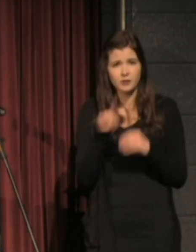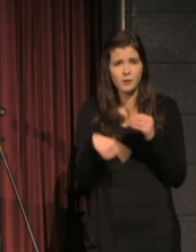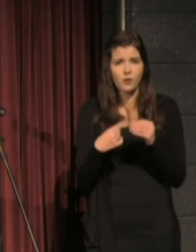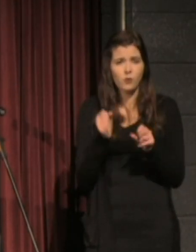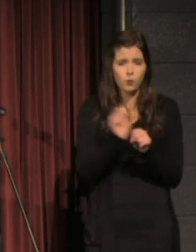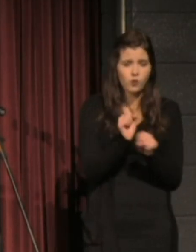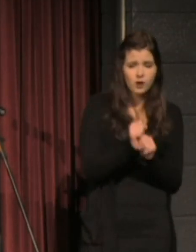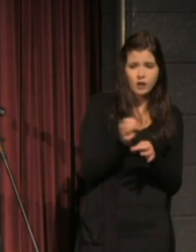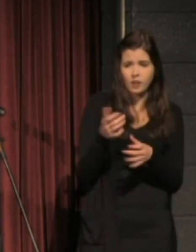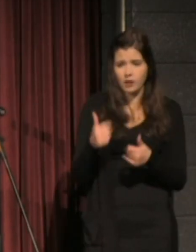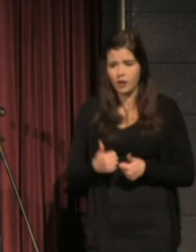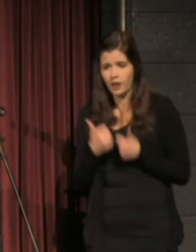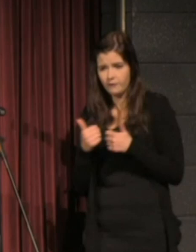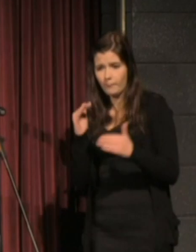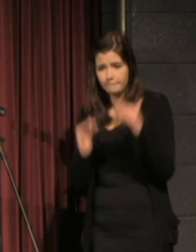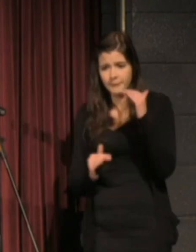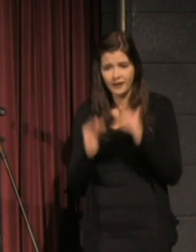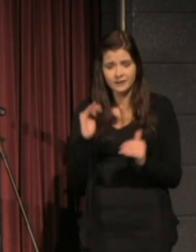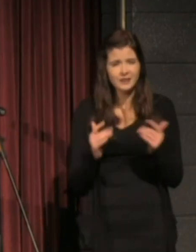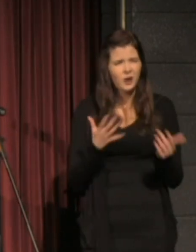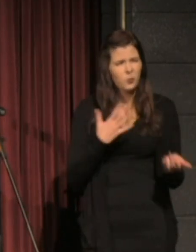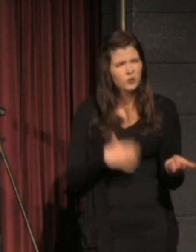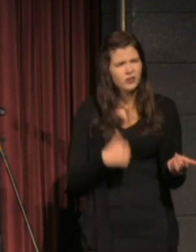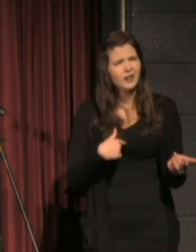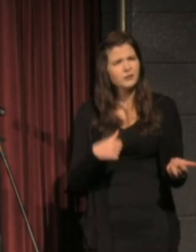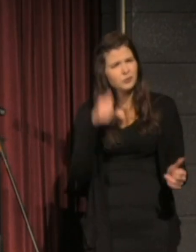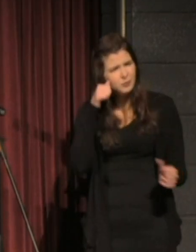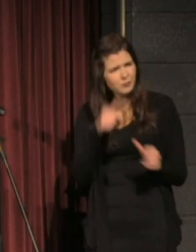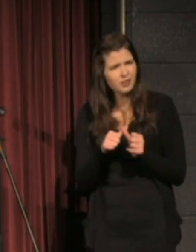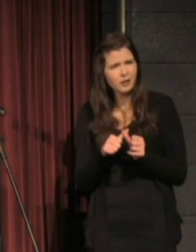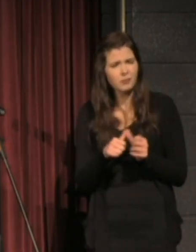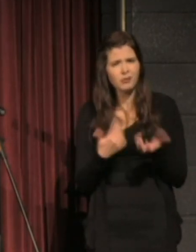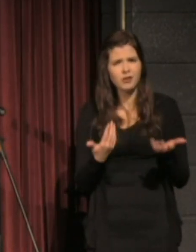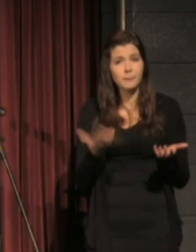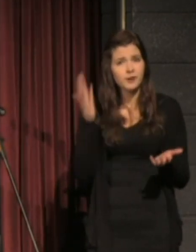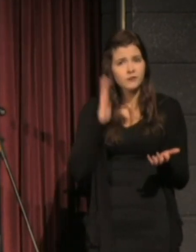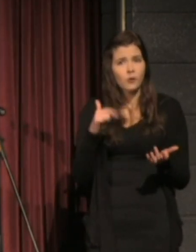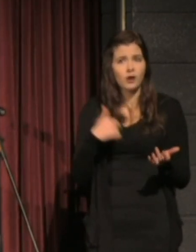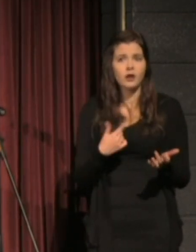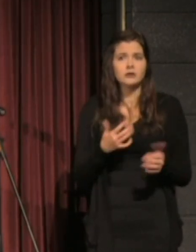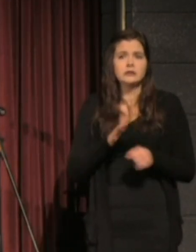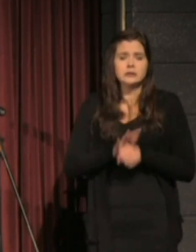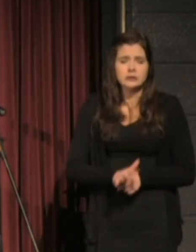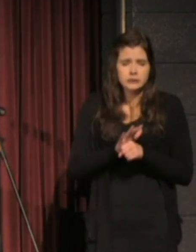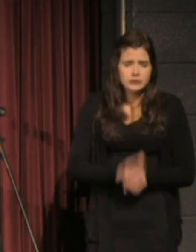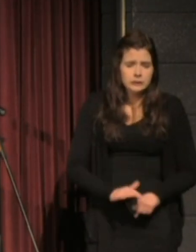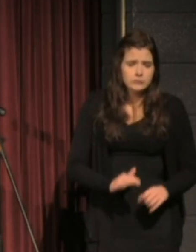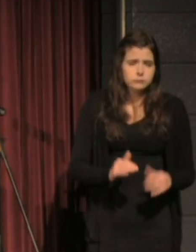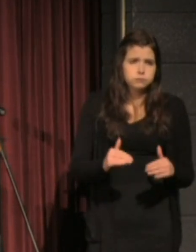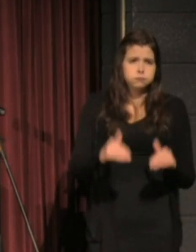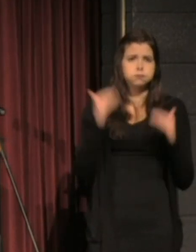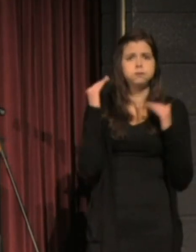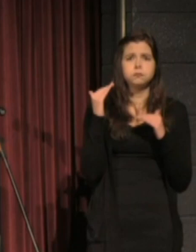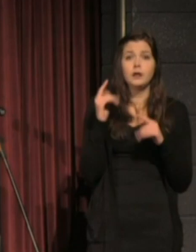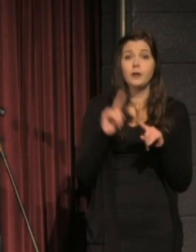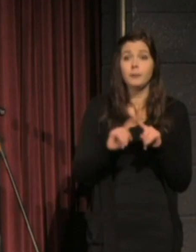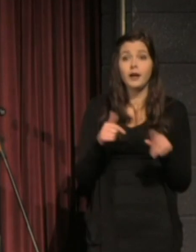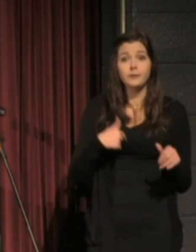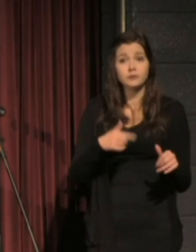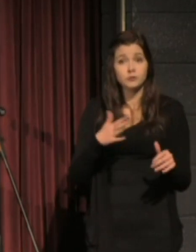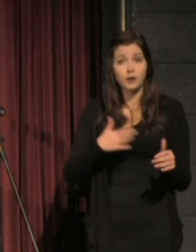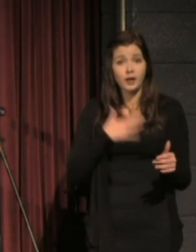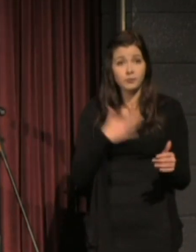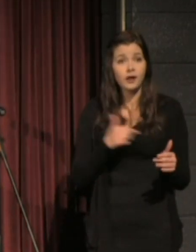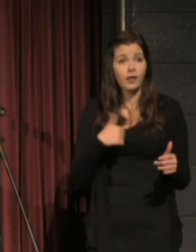things she had told us to heart that day and implemented them long before I reached my stress limit. But I am so glad I learned